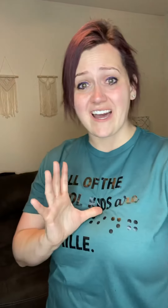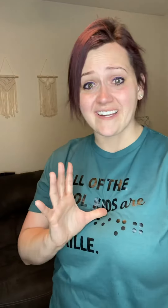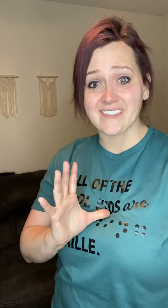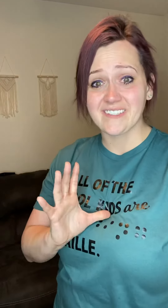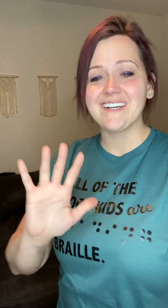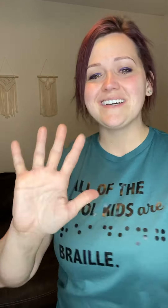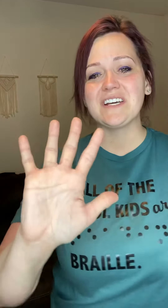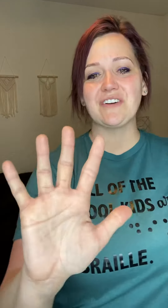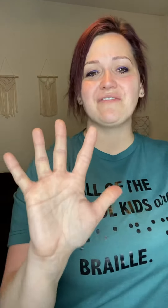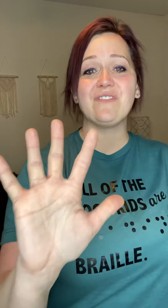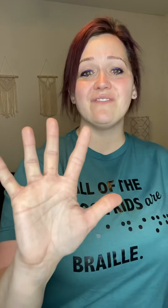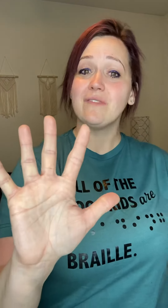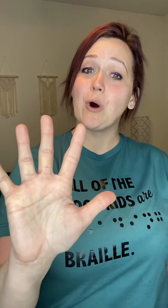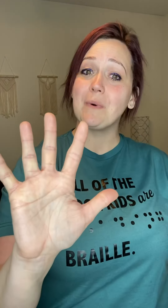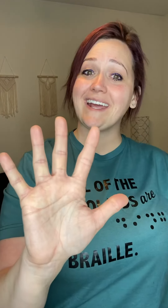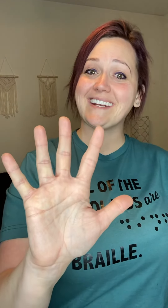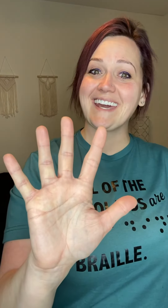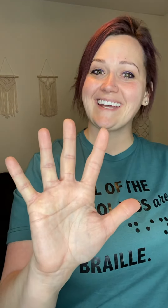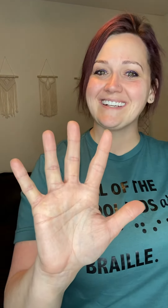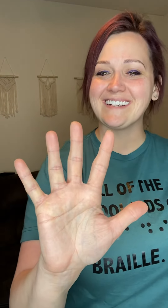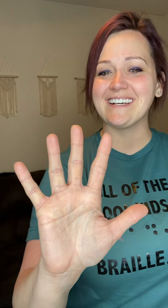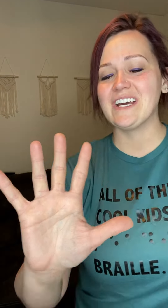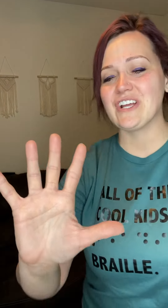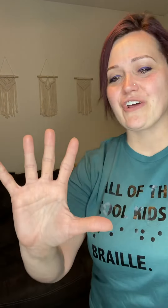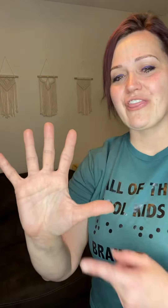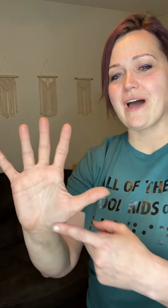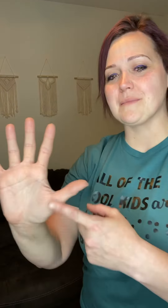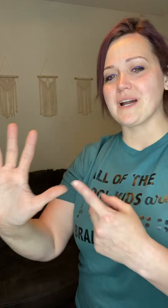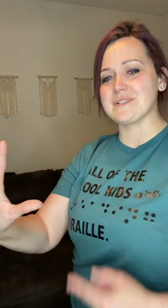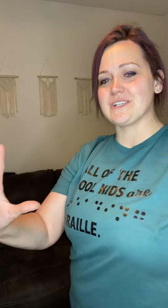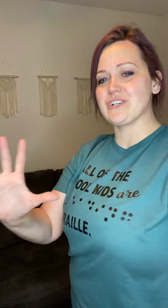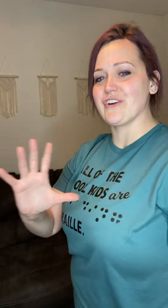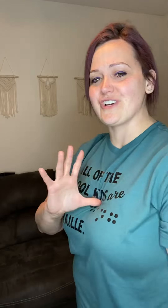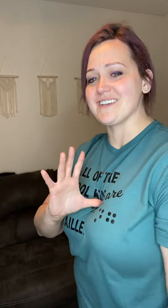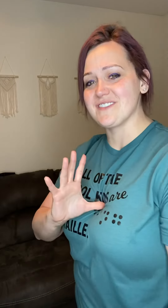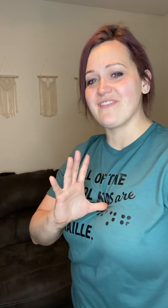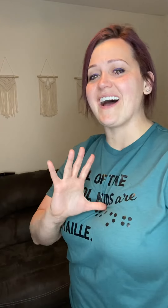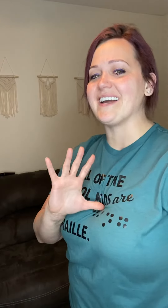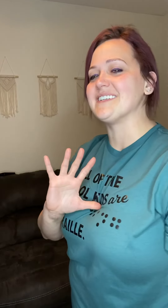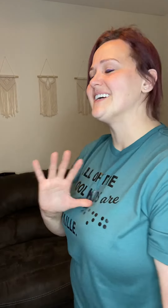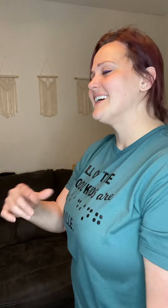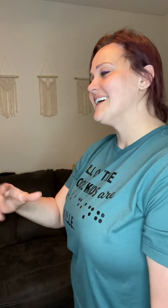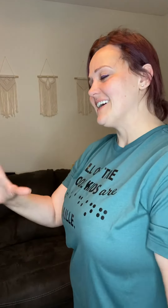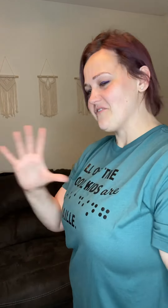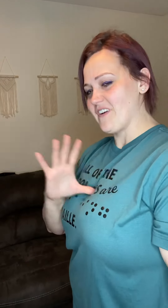fine. Your open hand again. Your thumb comes into your chest. Fine.